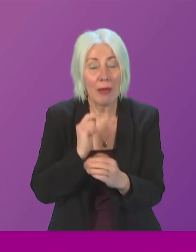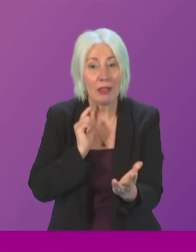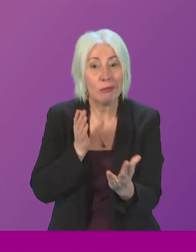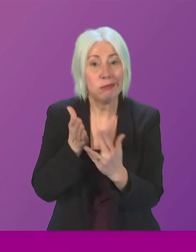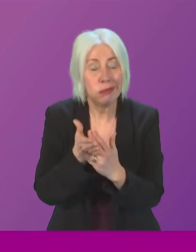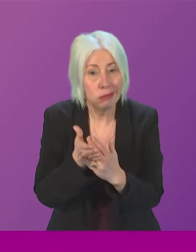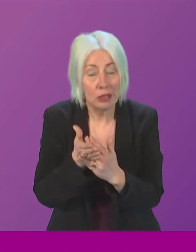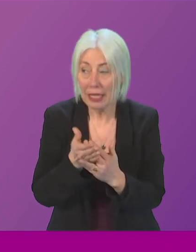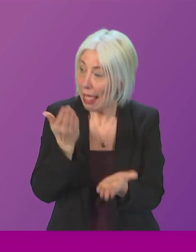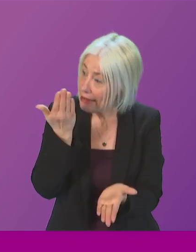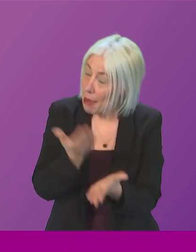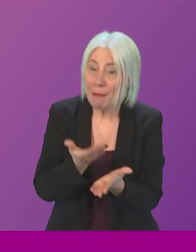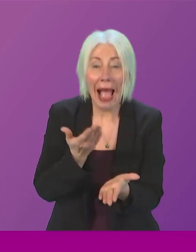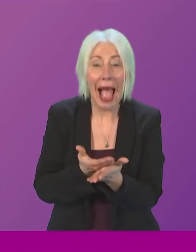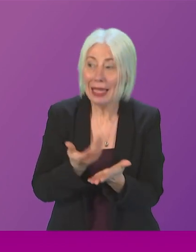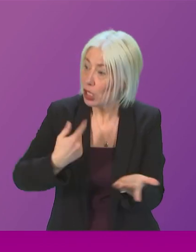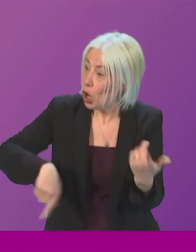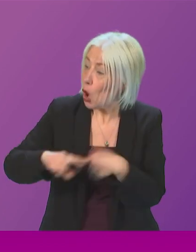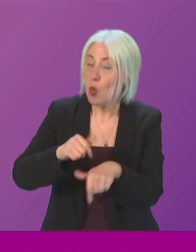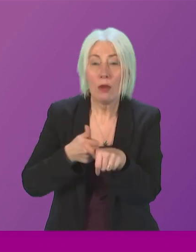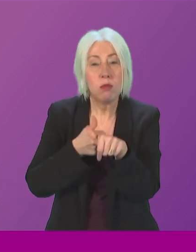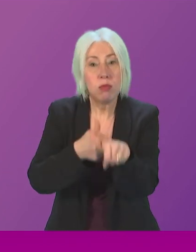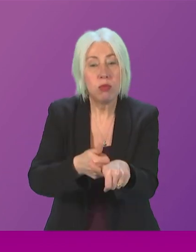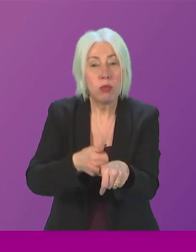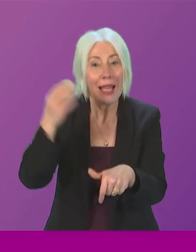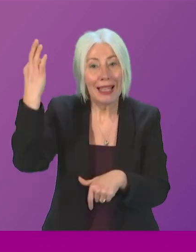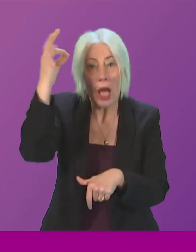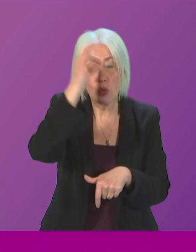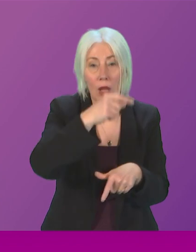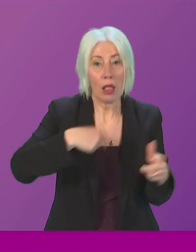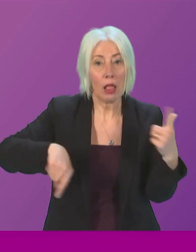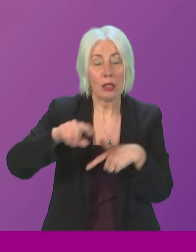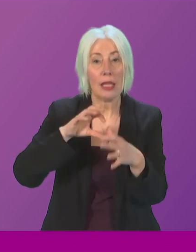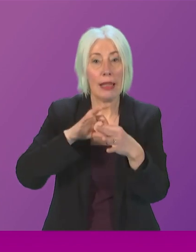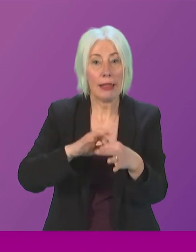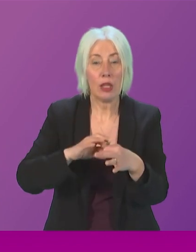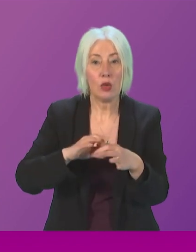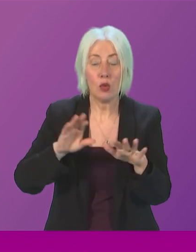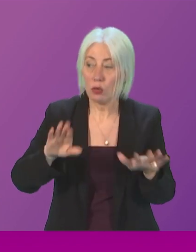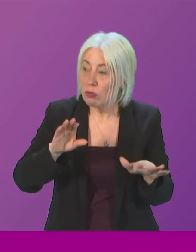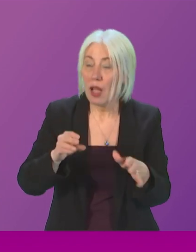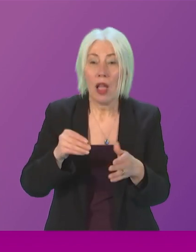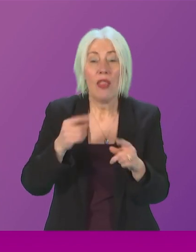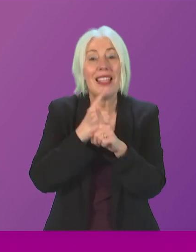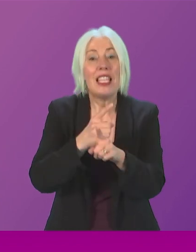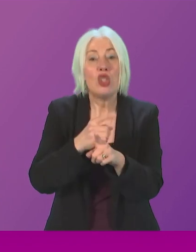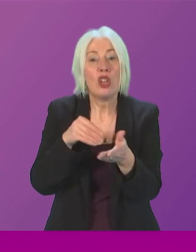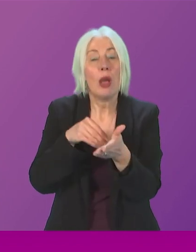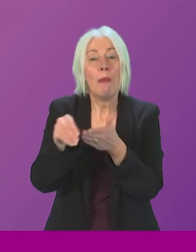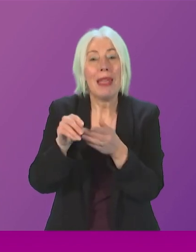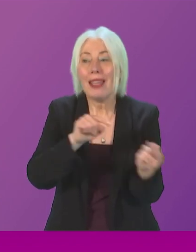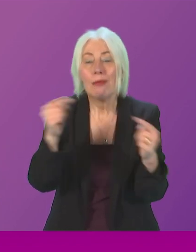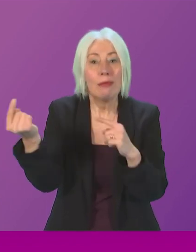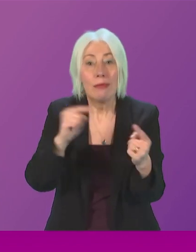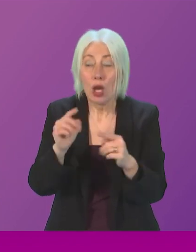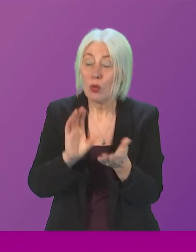intervened demanded that we help to assist local government in relation to settling the teachers paid dispute an additional